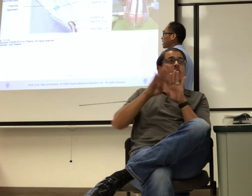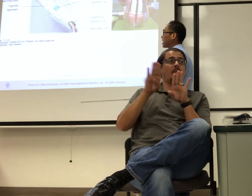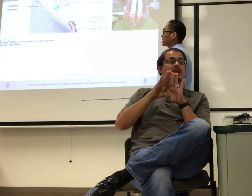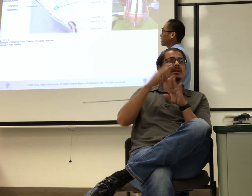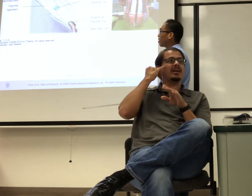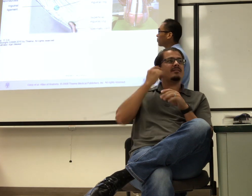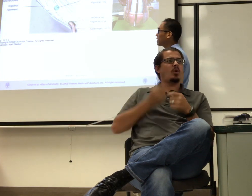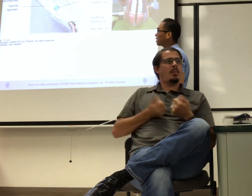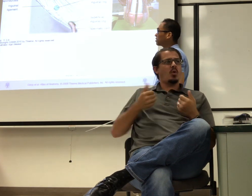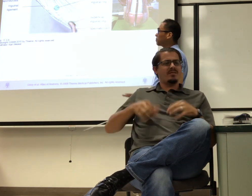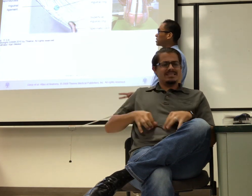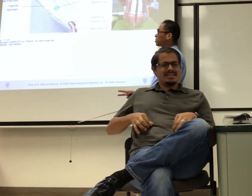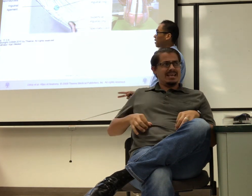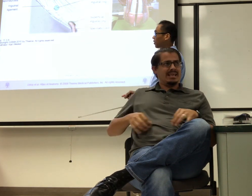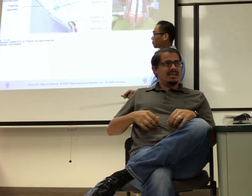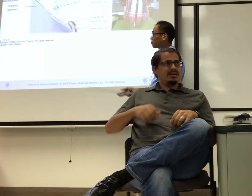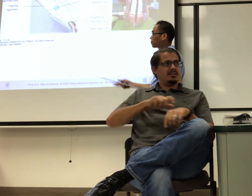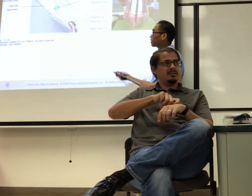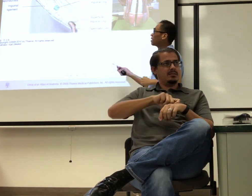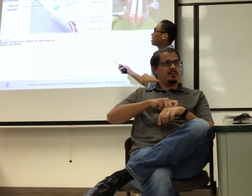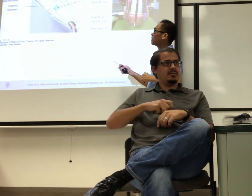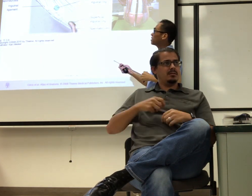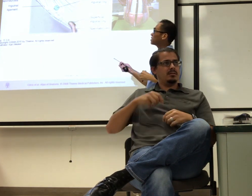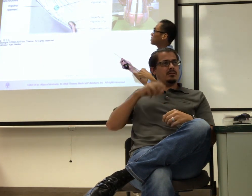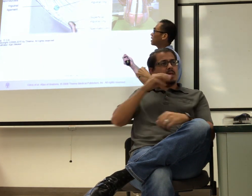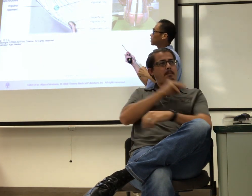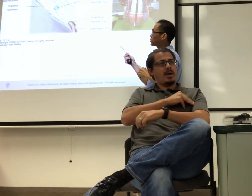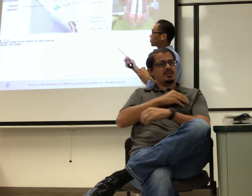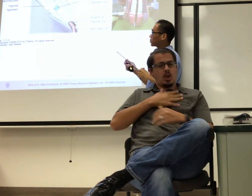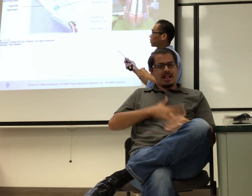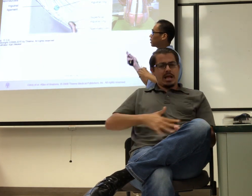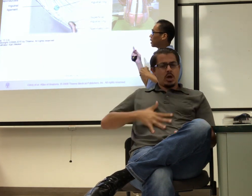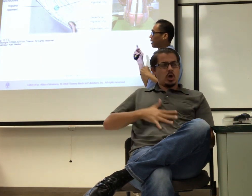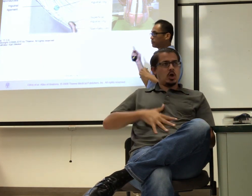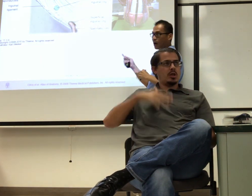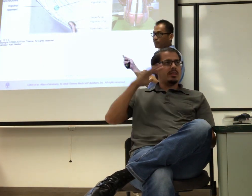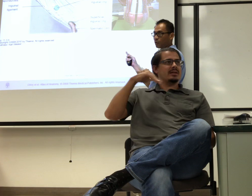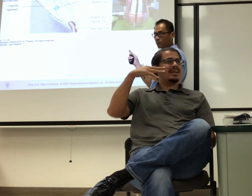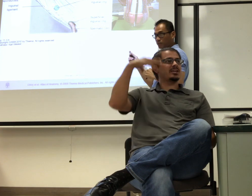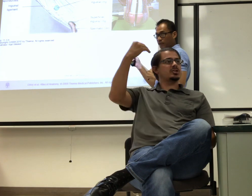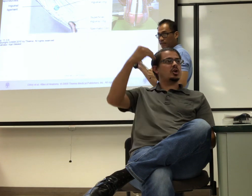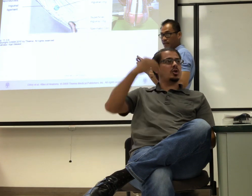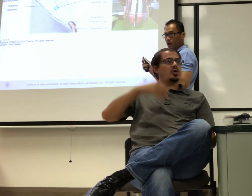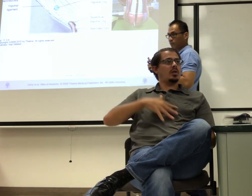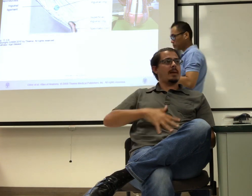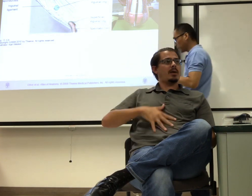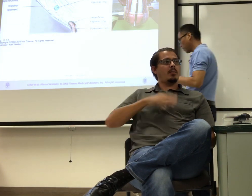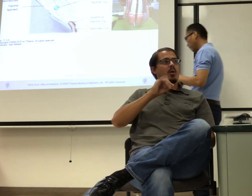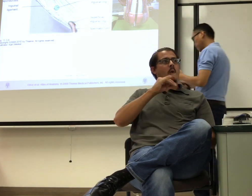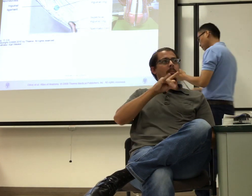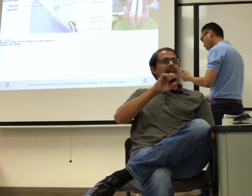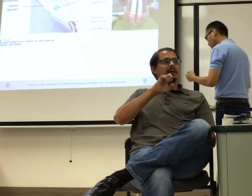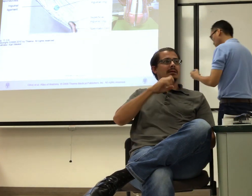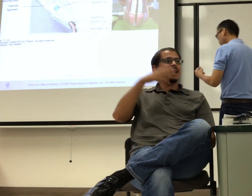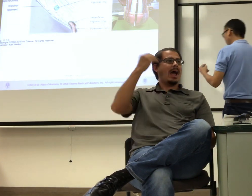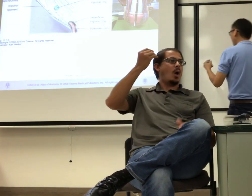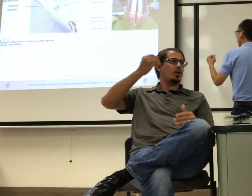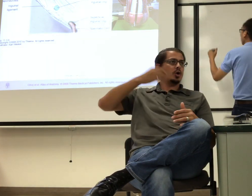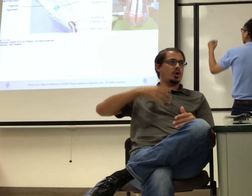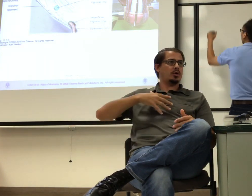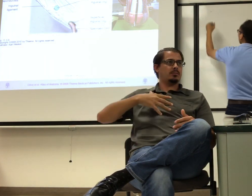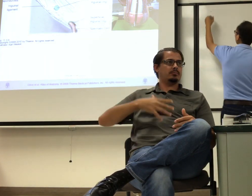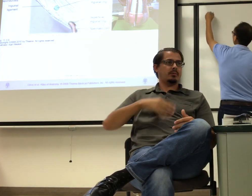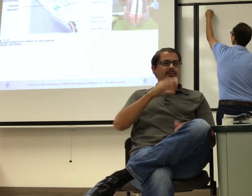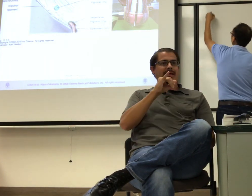So if you remove the skin, get all the way down to the muscle layer. This is the external abdominal oblique. It's the outermost layer of the inguinal